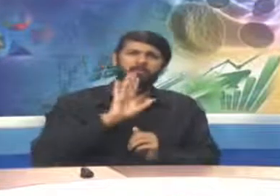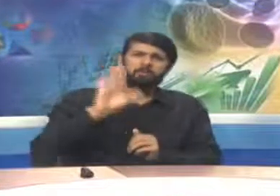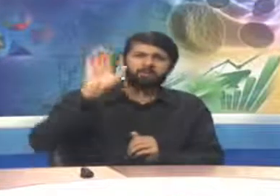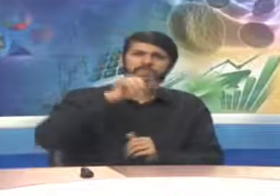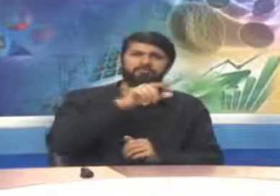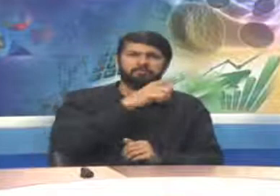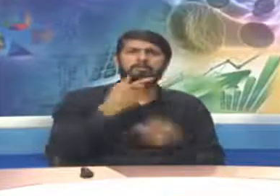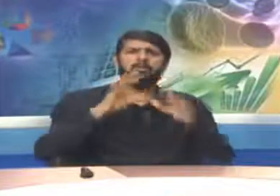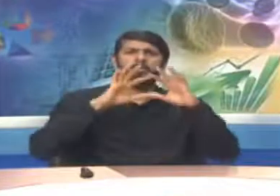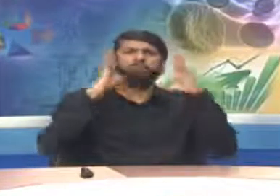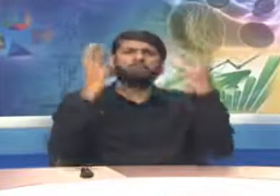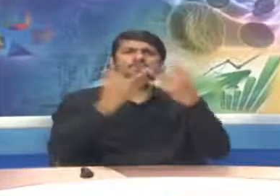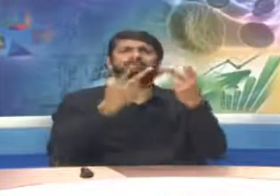There are some points.